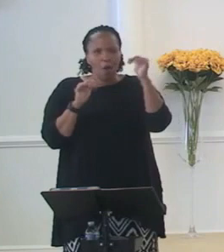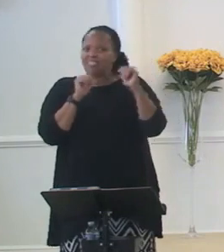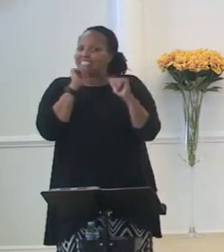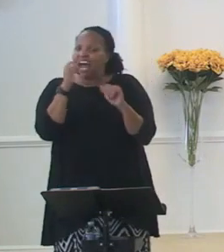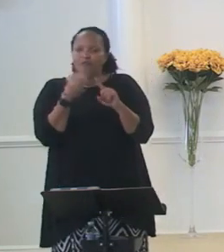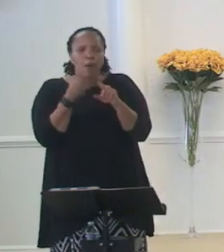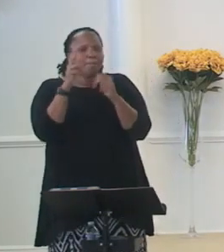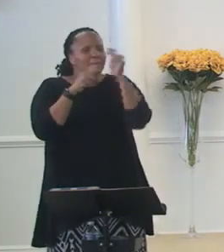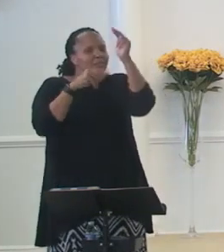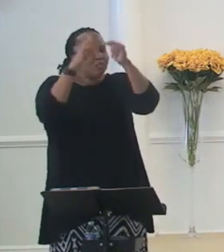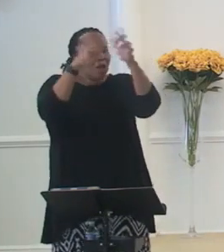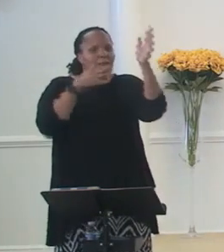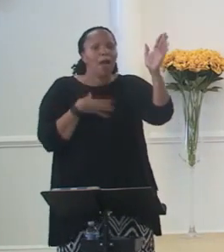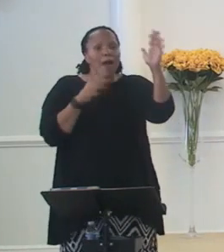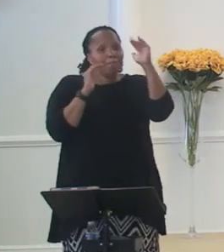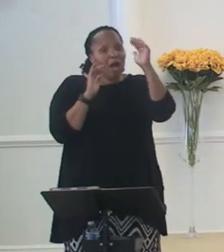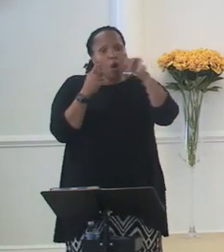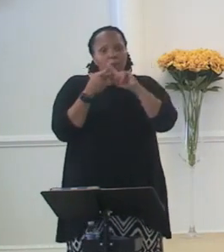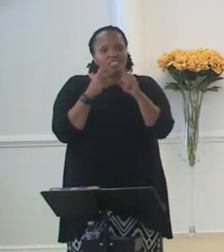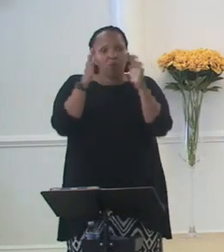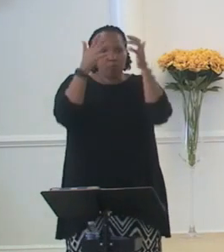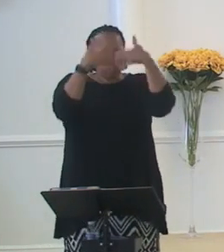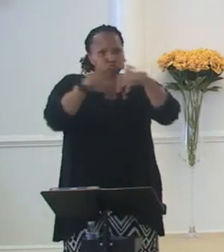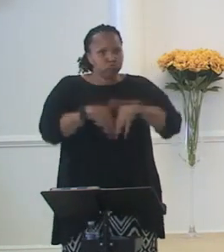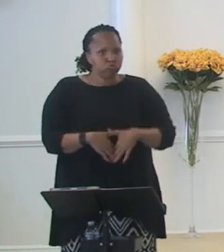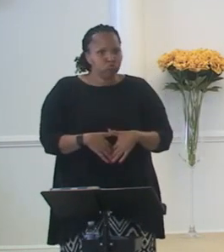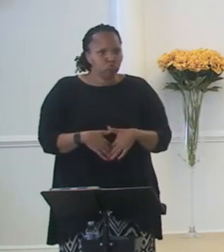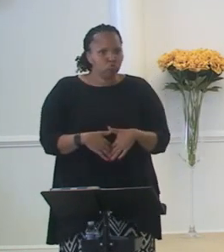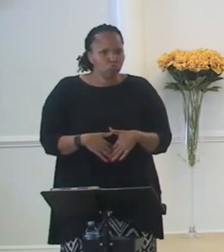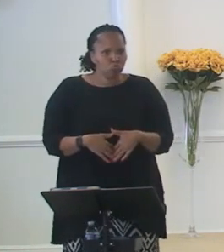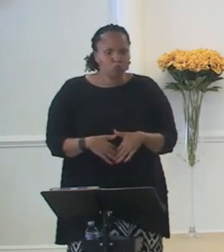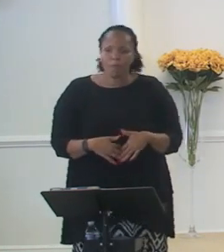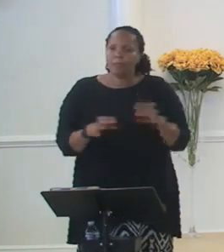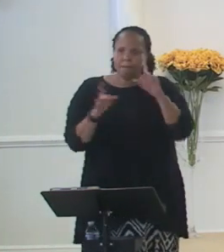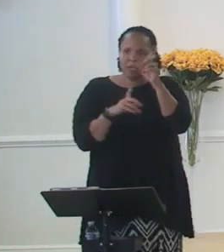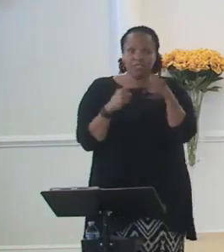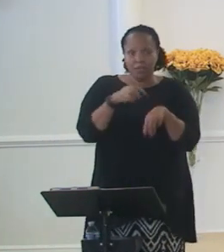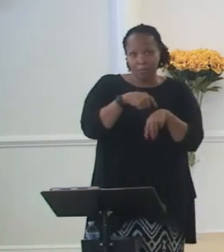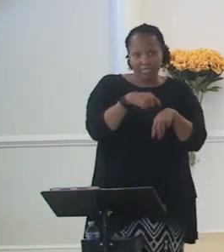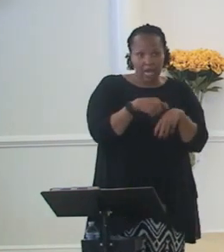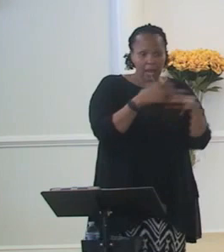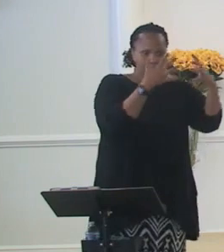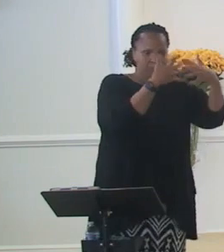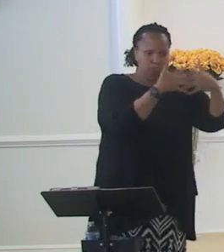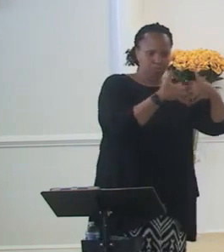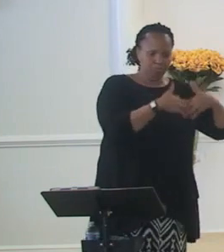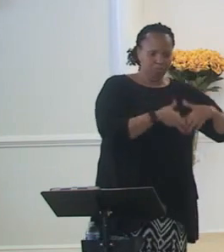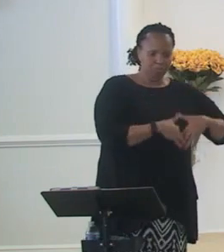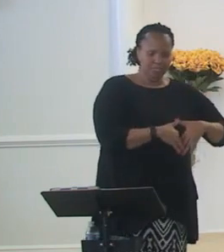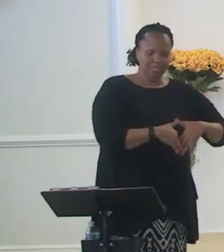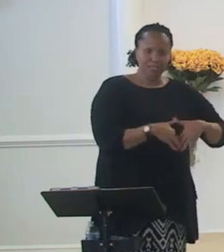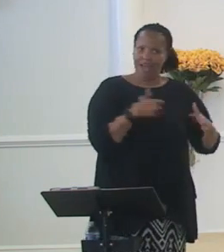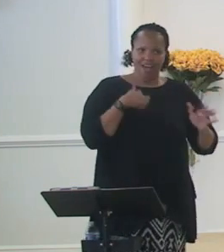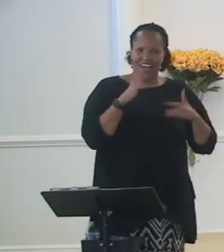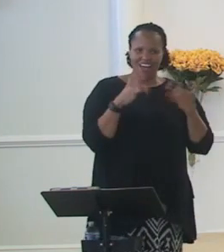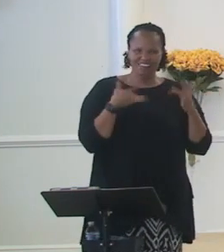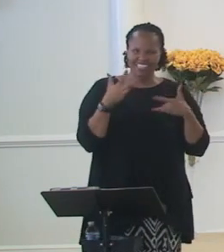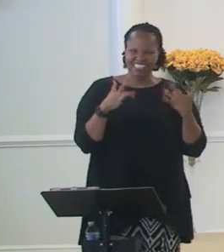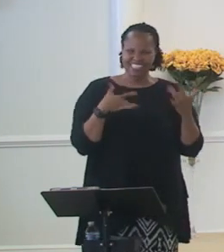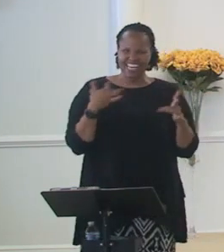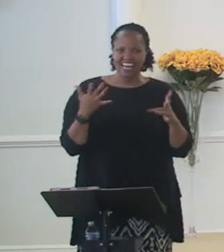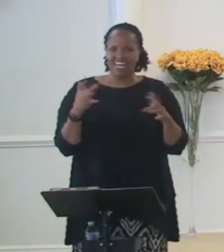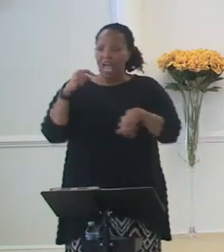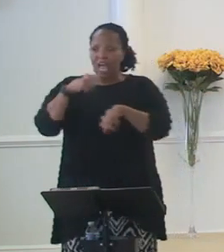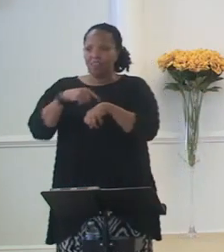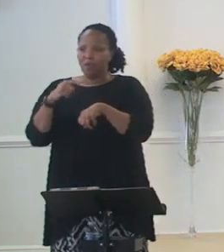up. I got my hope from the breaking down because it's going to be a time to break down. Oh, I'm excited because there's